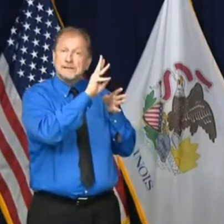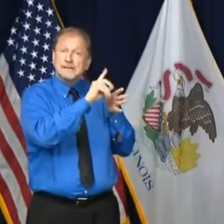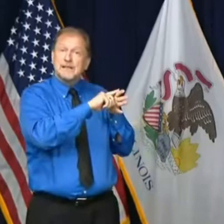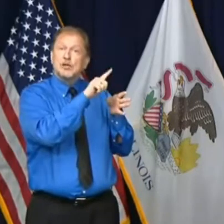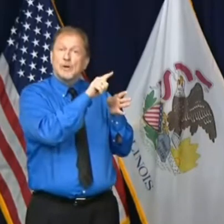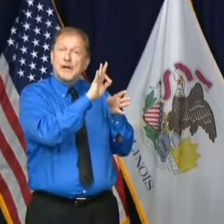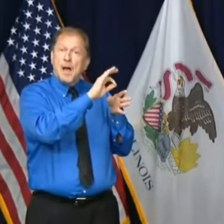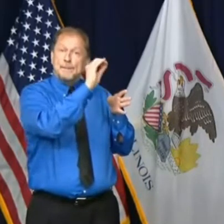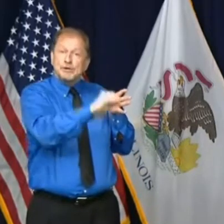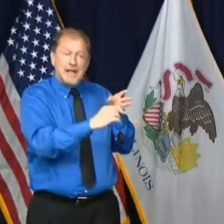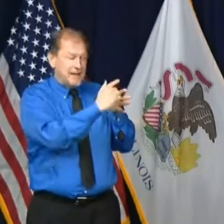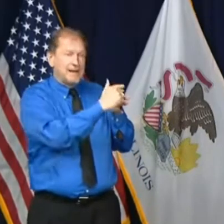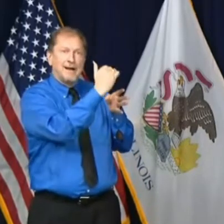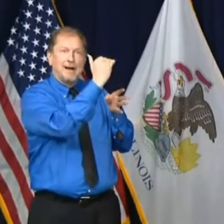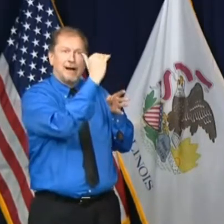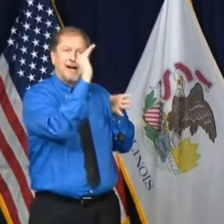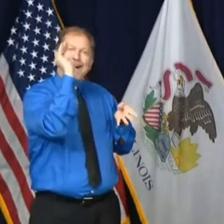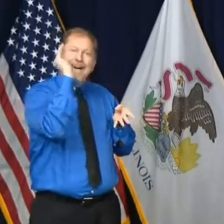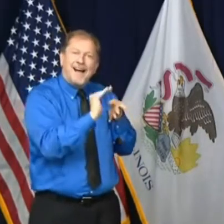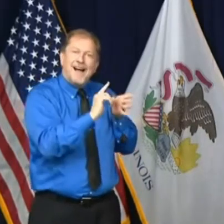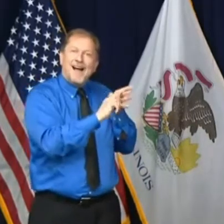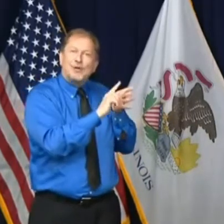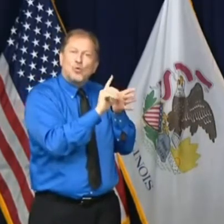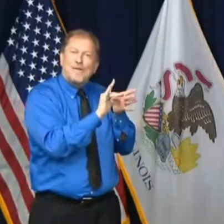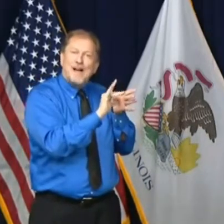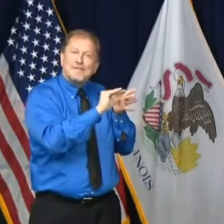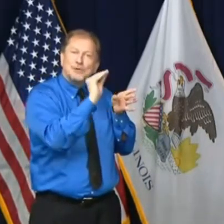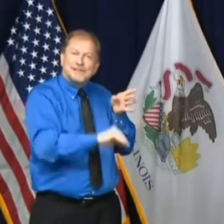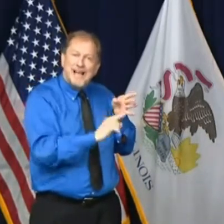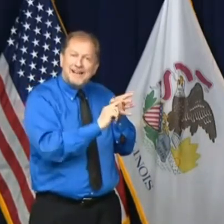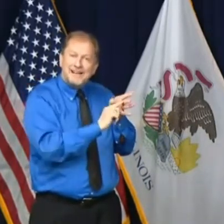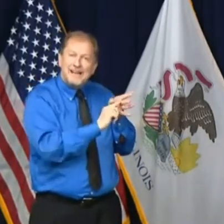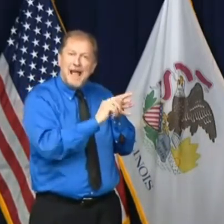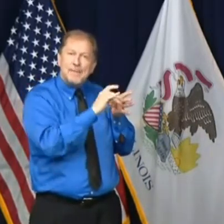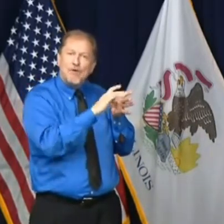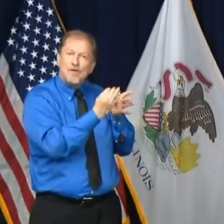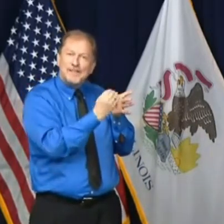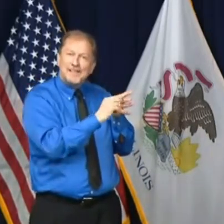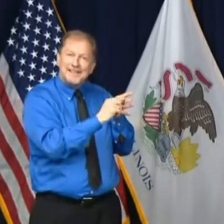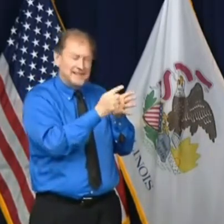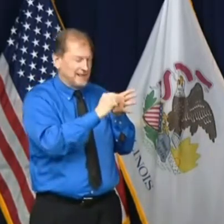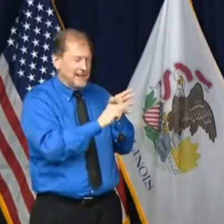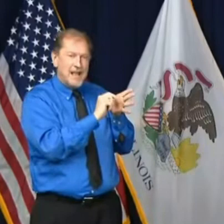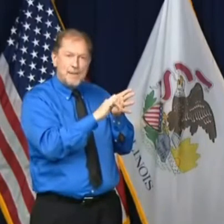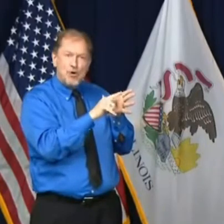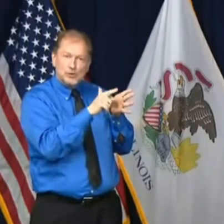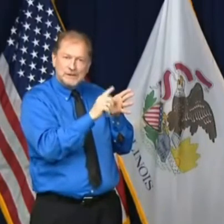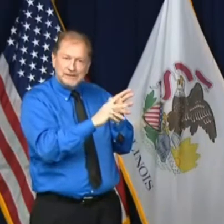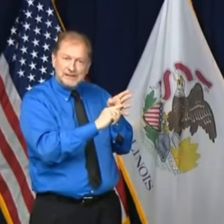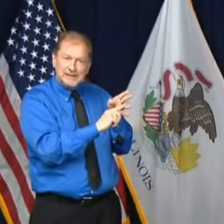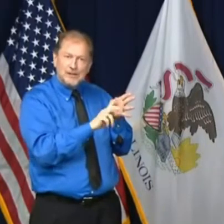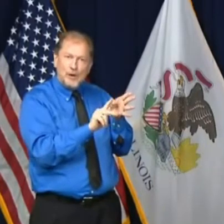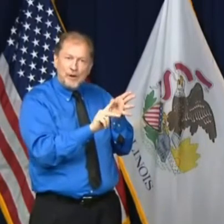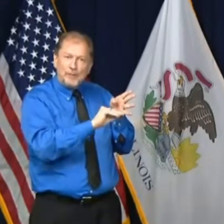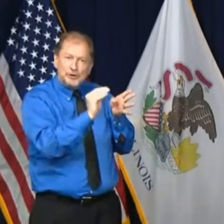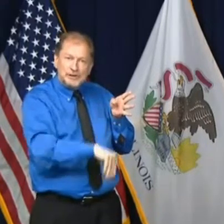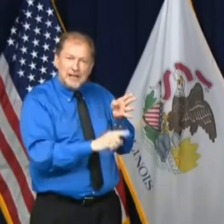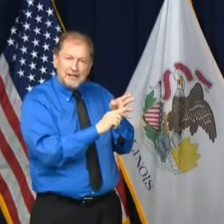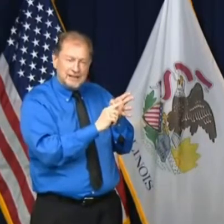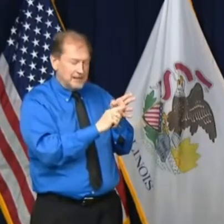then 25% on April 14th, then 23% on April 26th. And of the